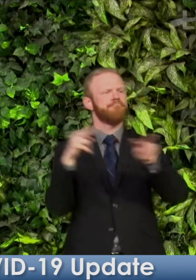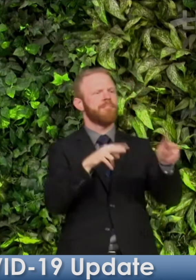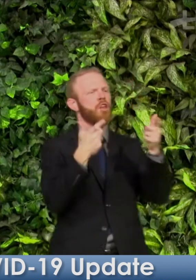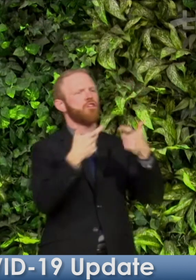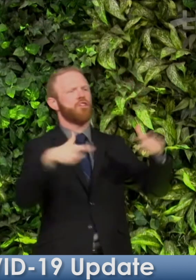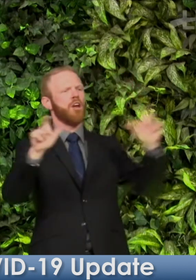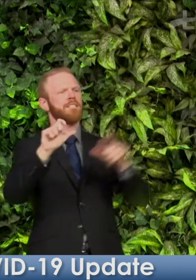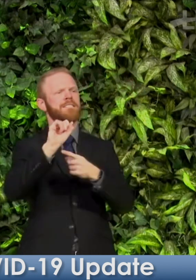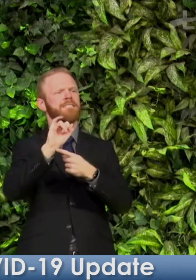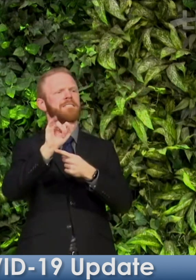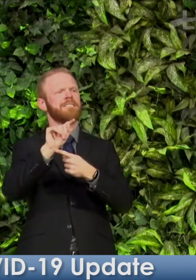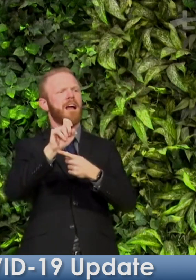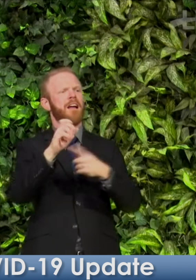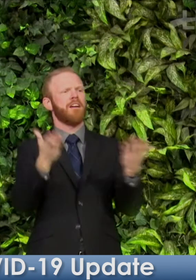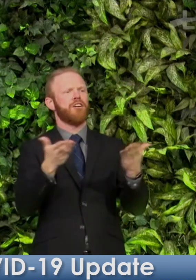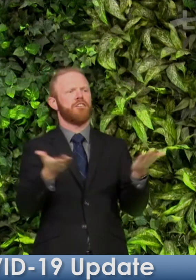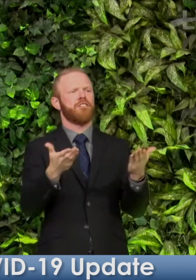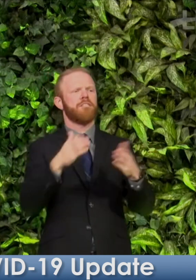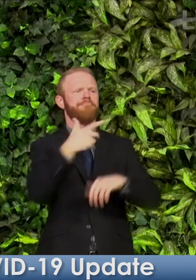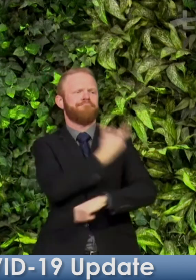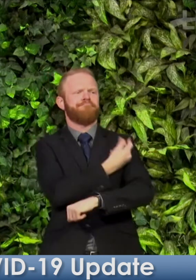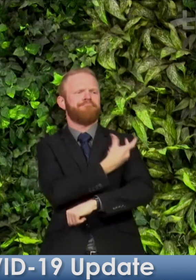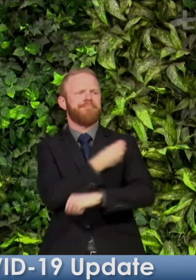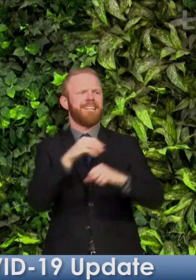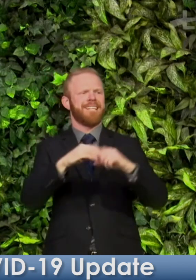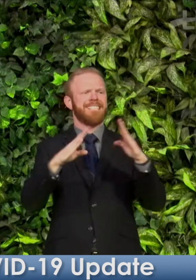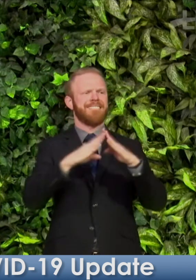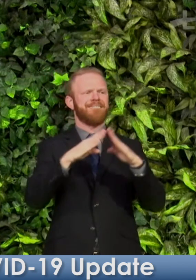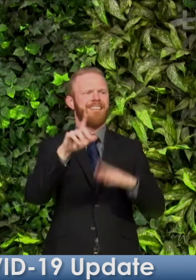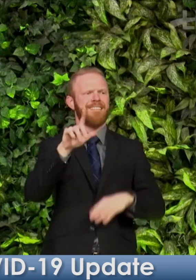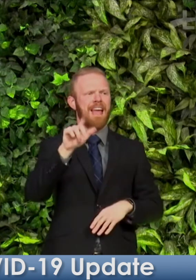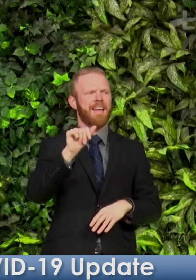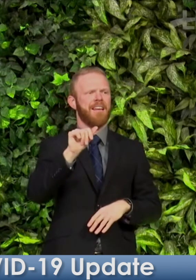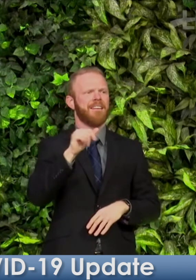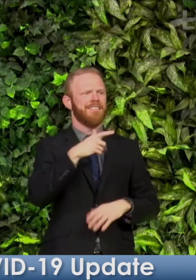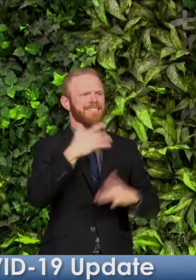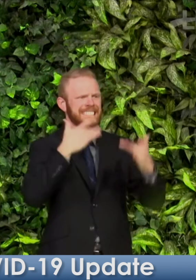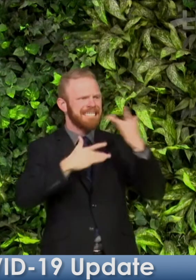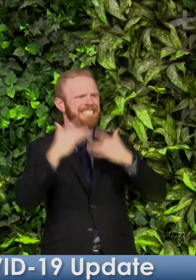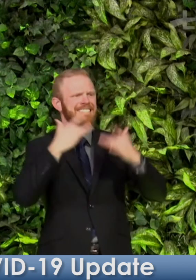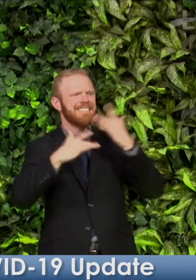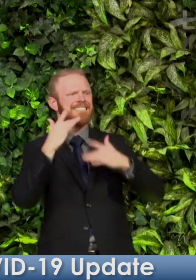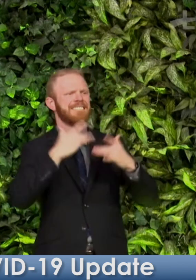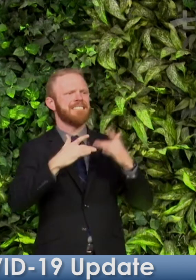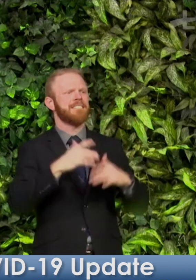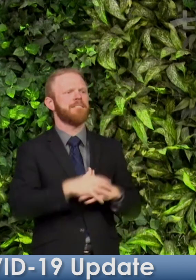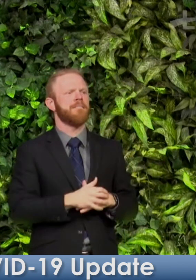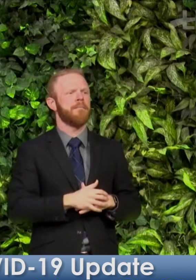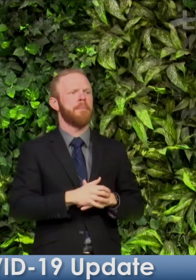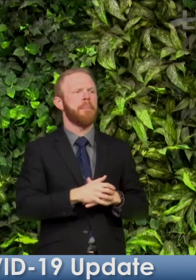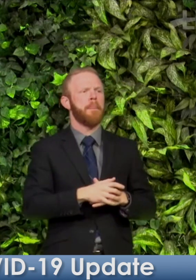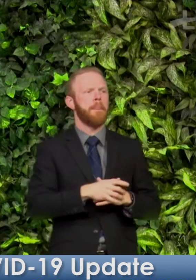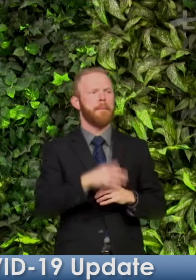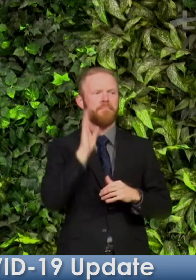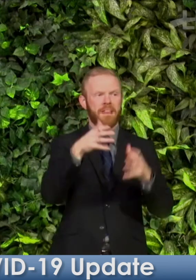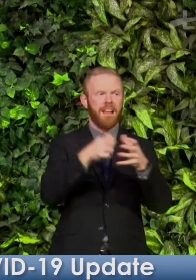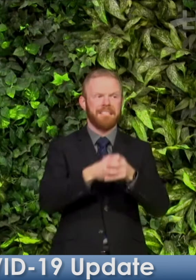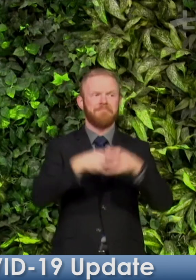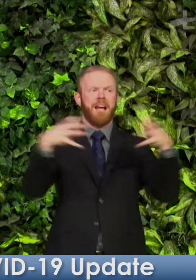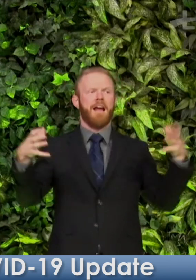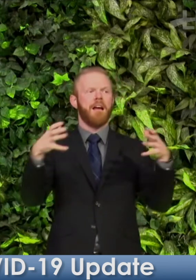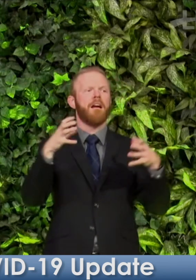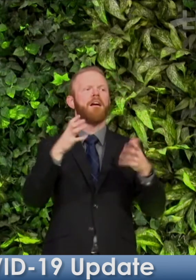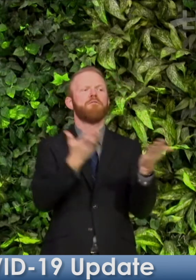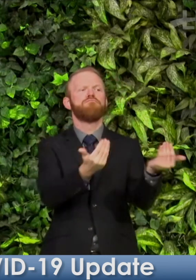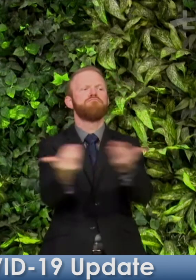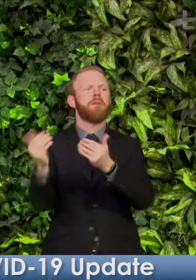shortage. Expanding eligibility on March 1st, is that realistic? And also, one component of the